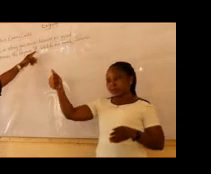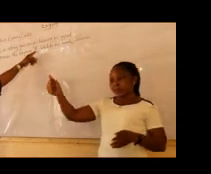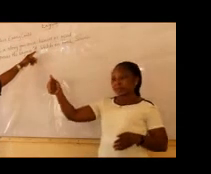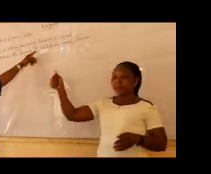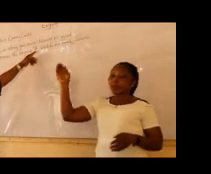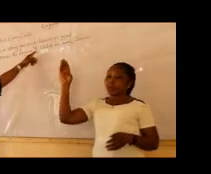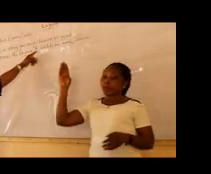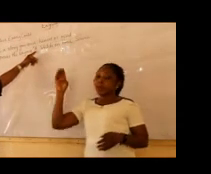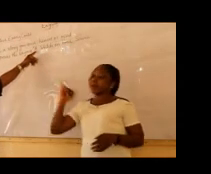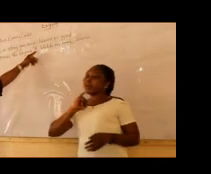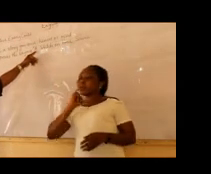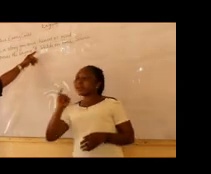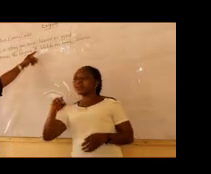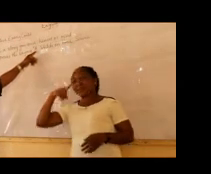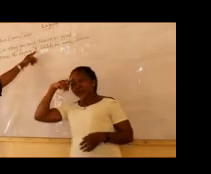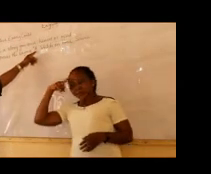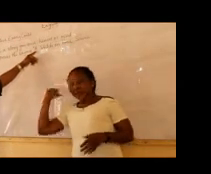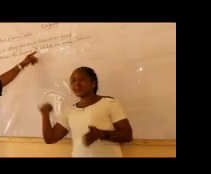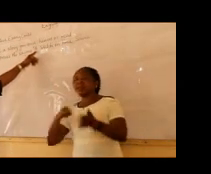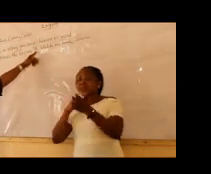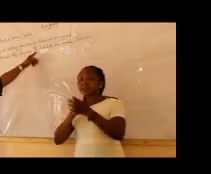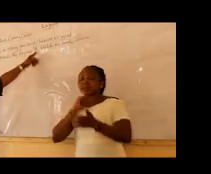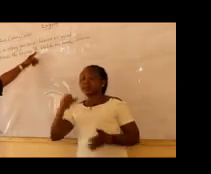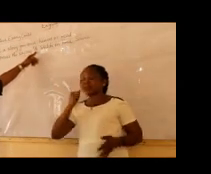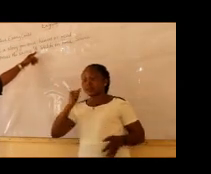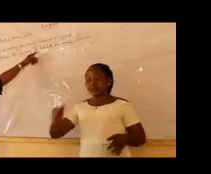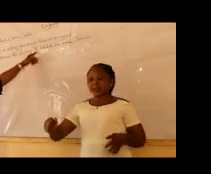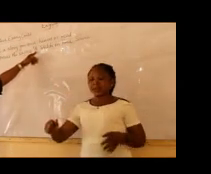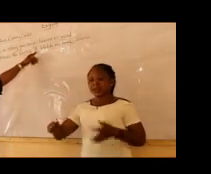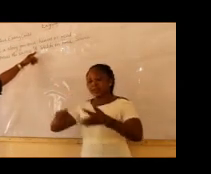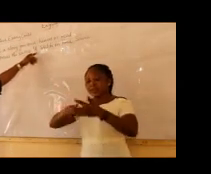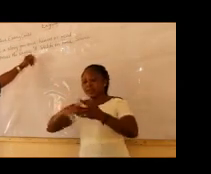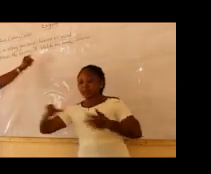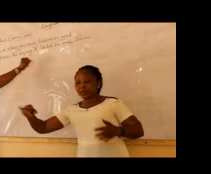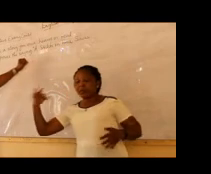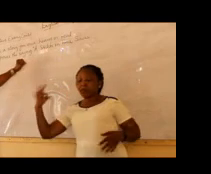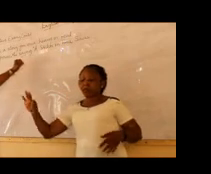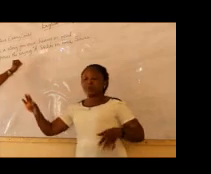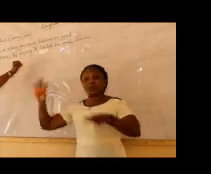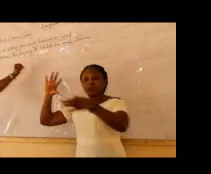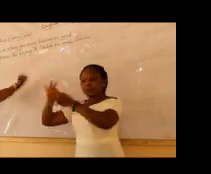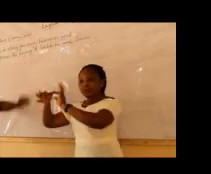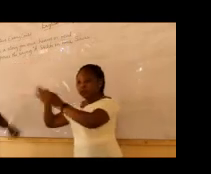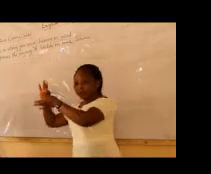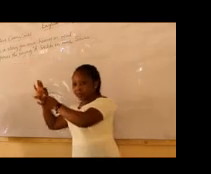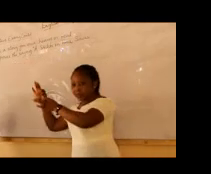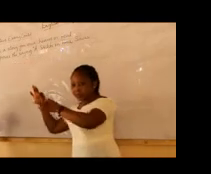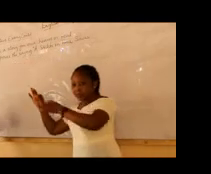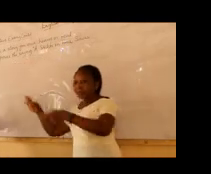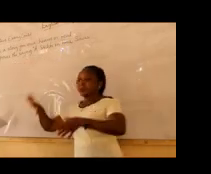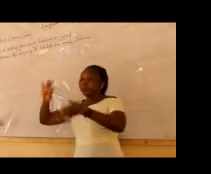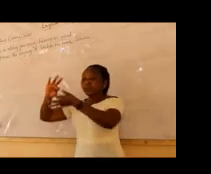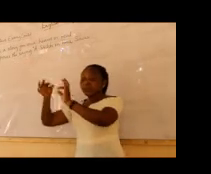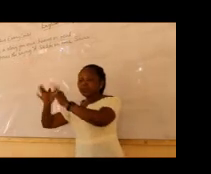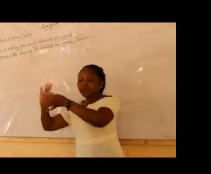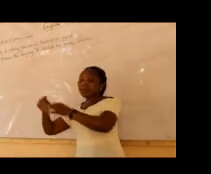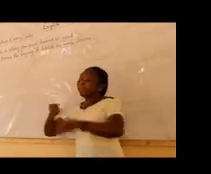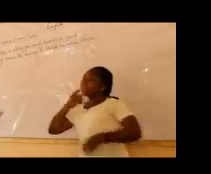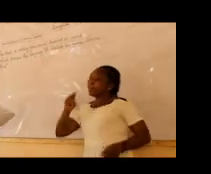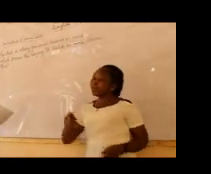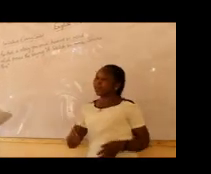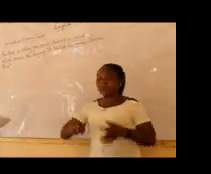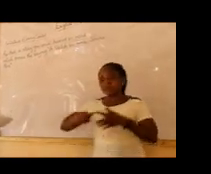sentence. Sentences must begin with a capital. And so, be